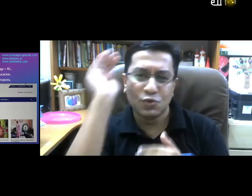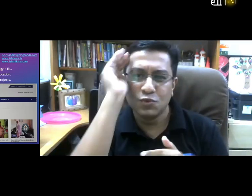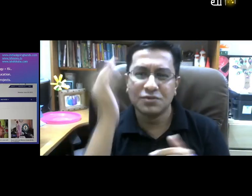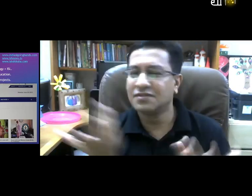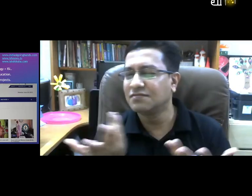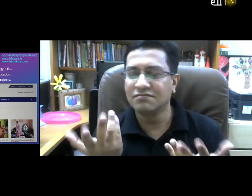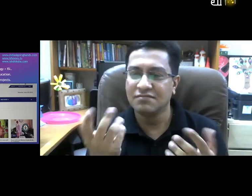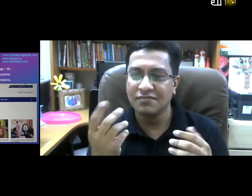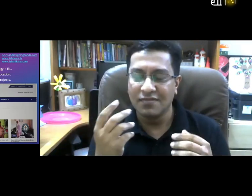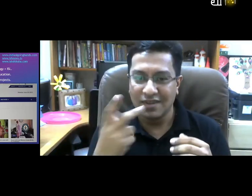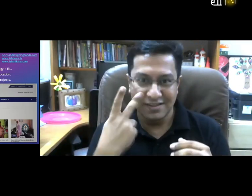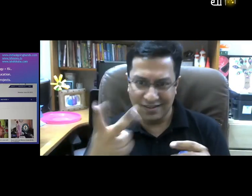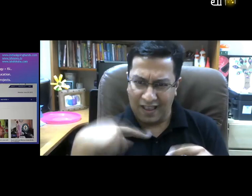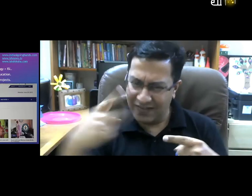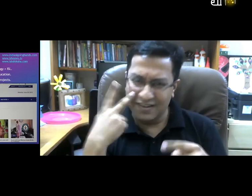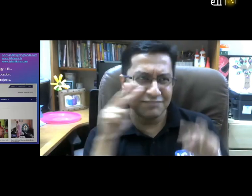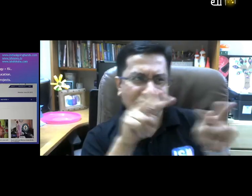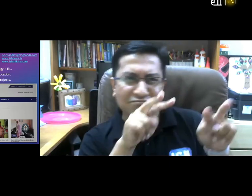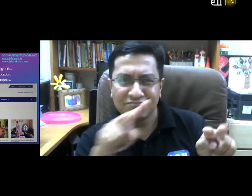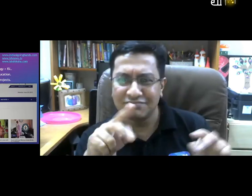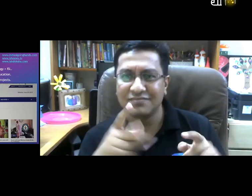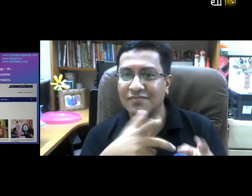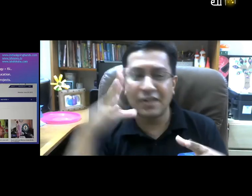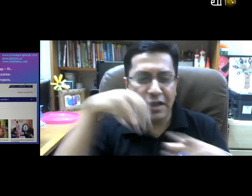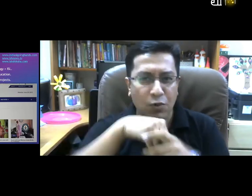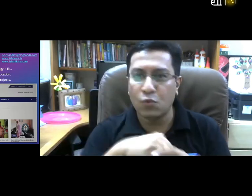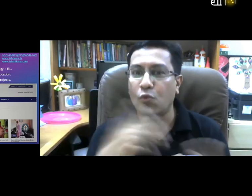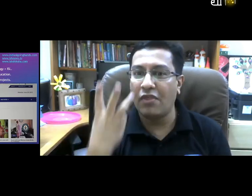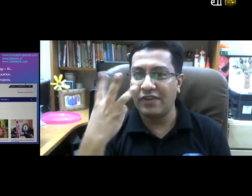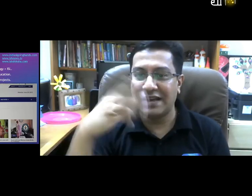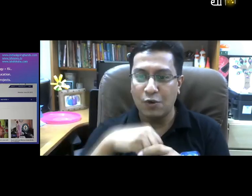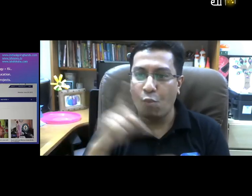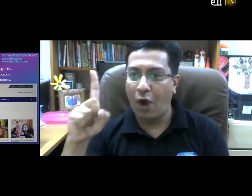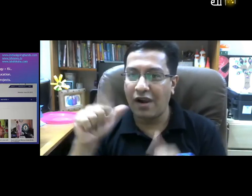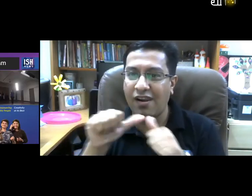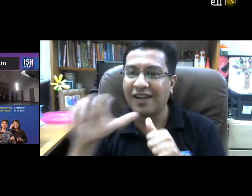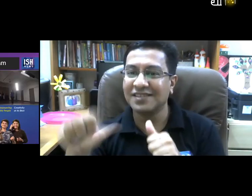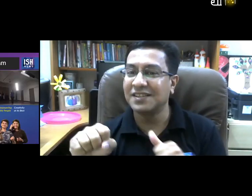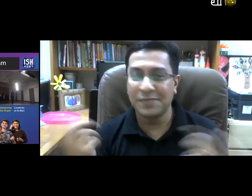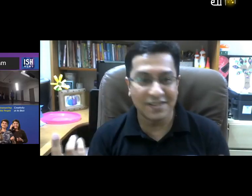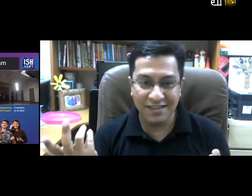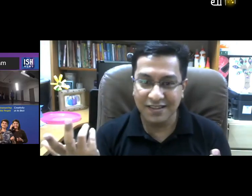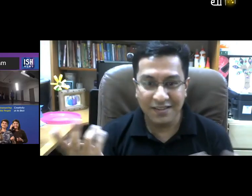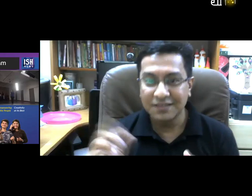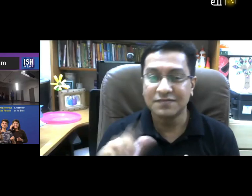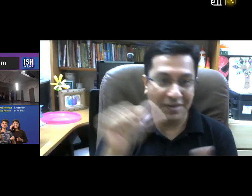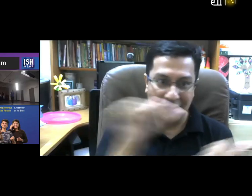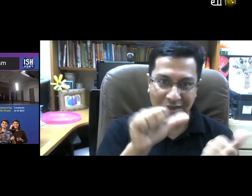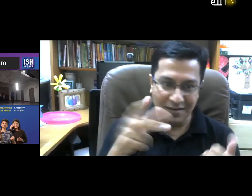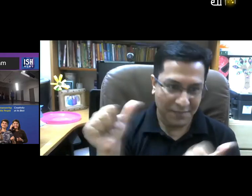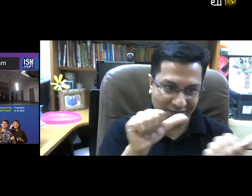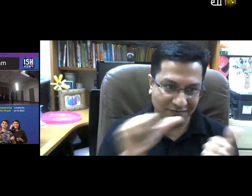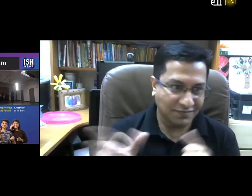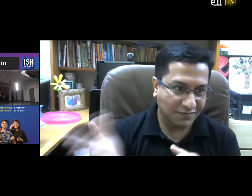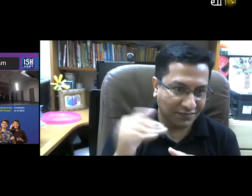And that's about ISH News. As you can see, every day we keep sharing. It includes three kinds of